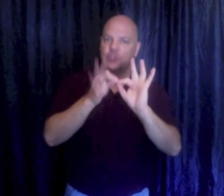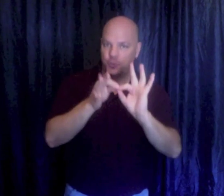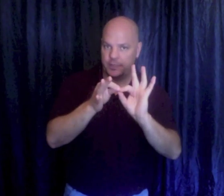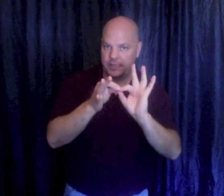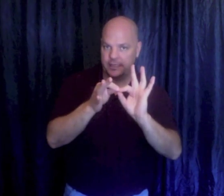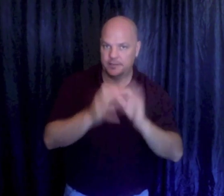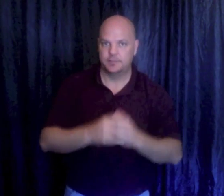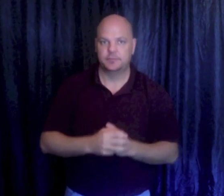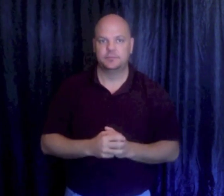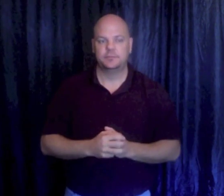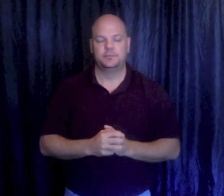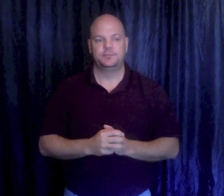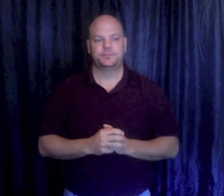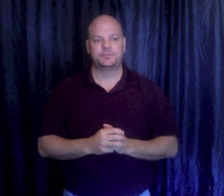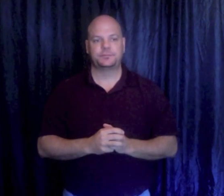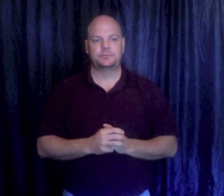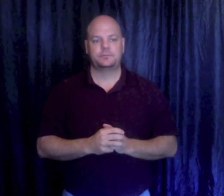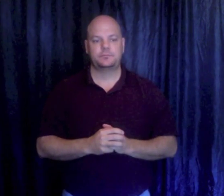reading from